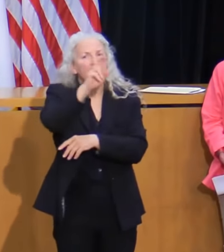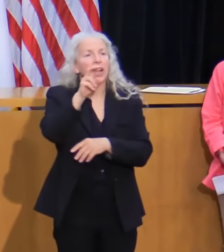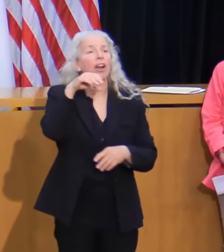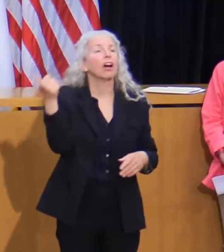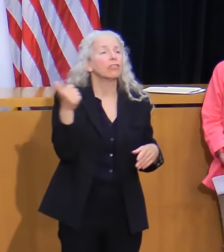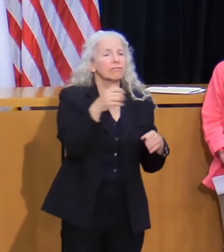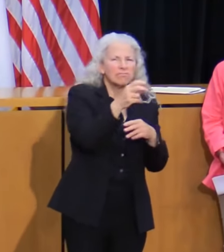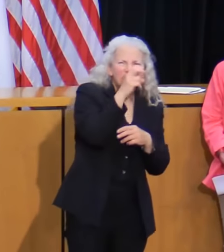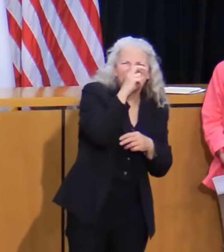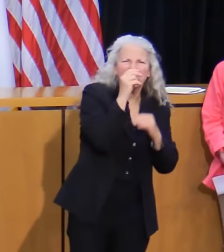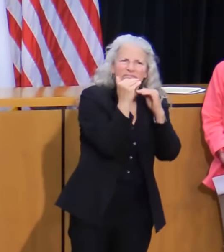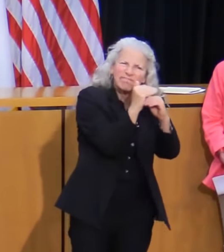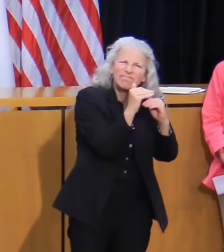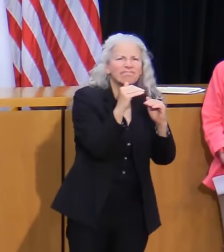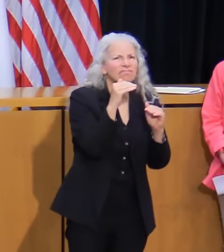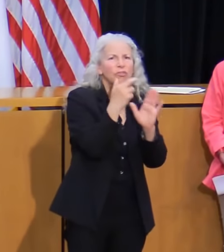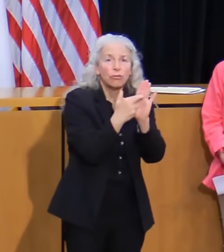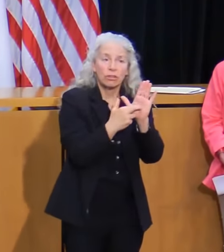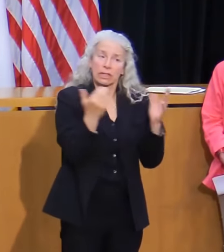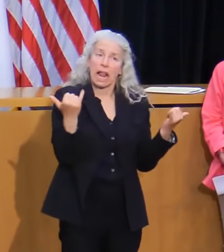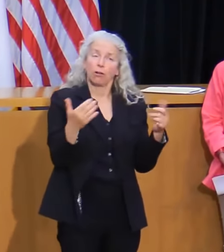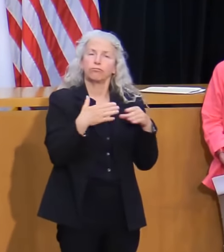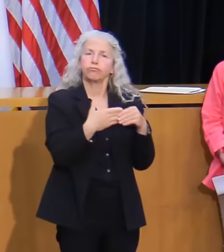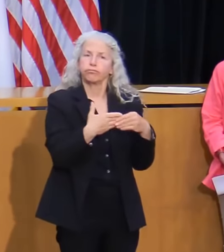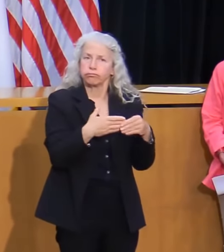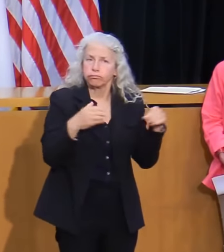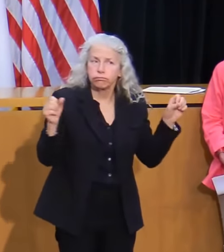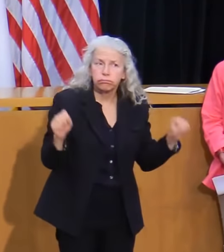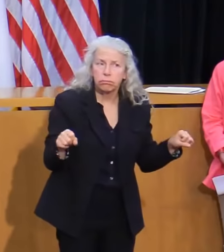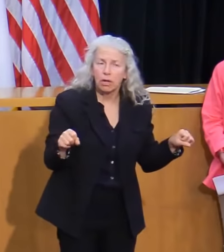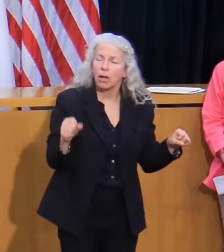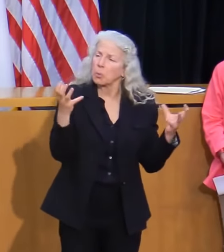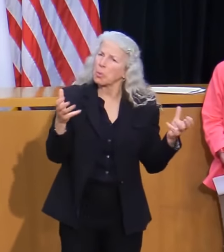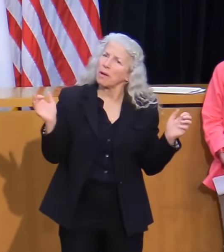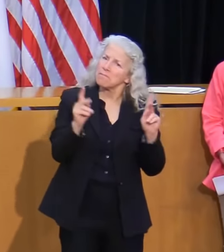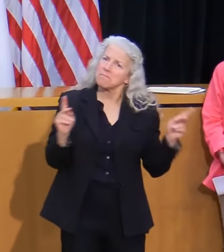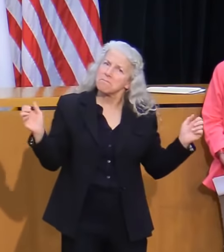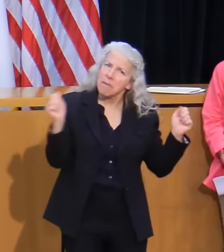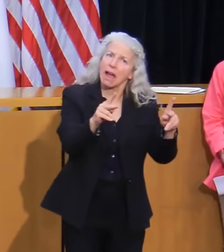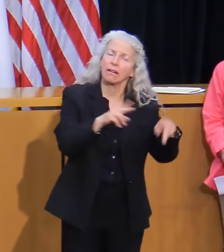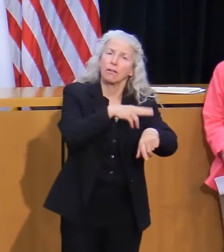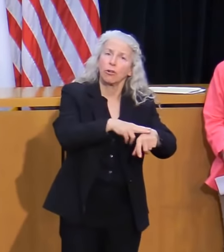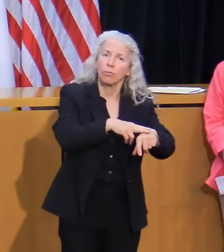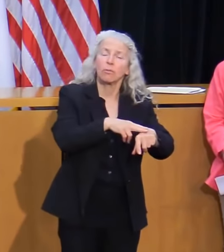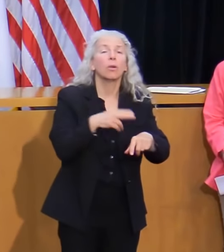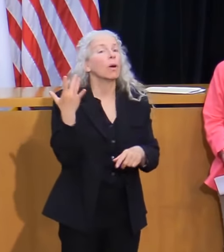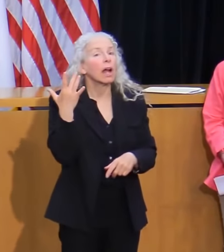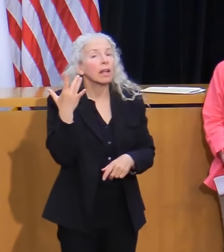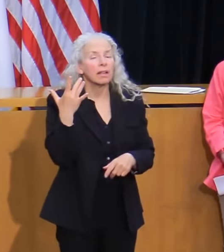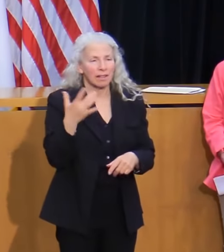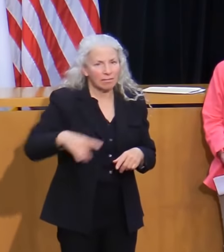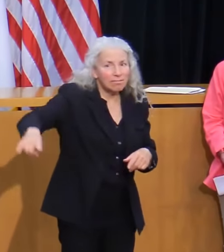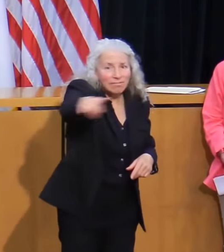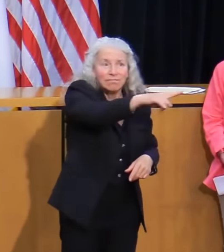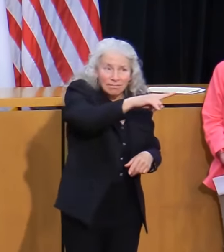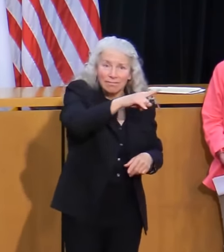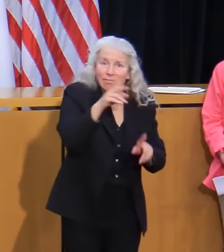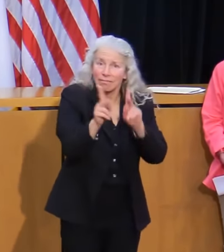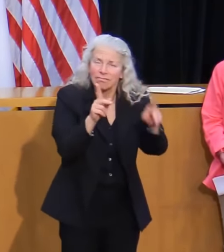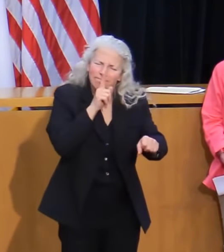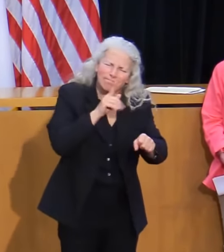place. All this progress toward getting people back to normal has been possible because of everyone's commitment